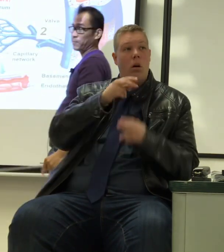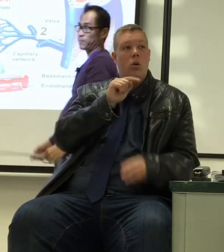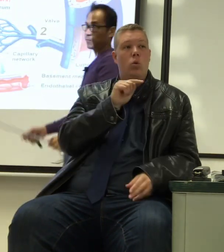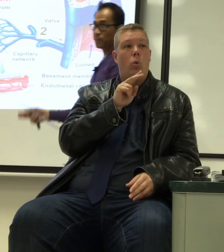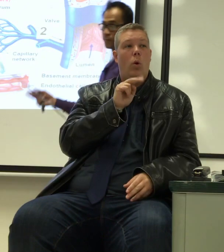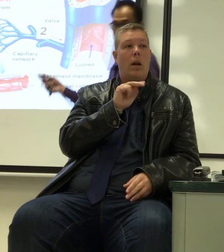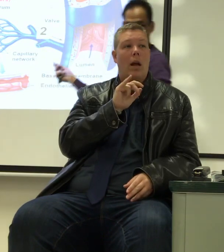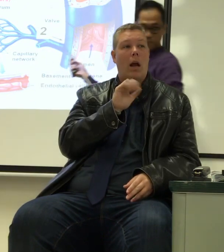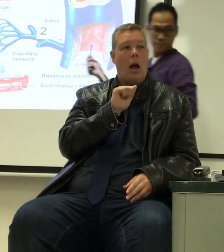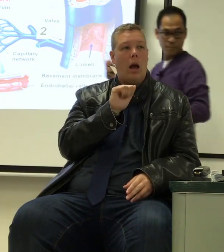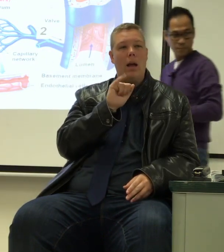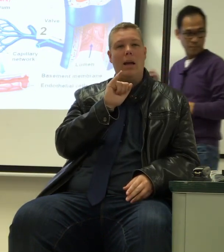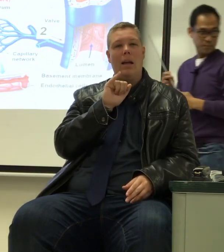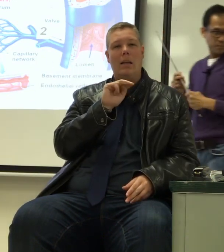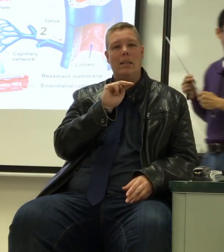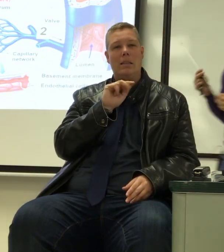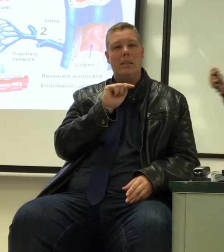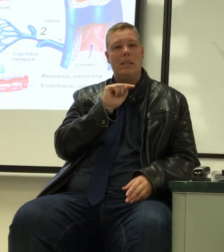intima.